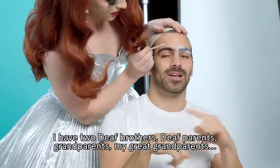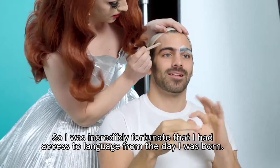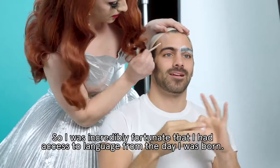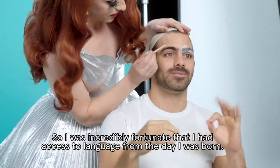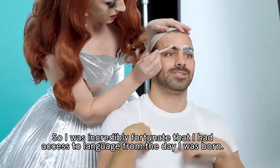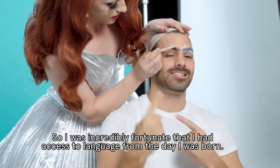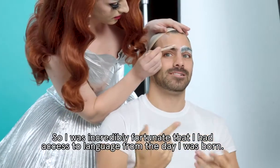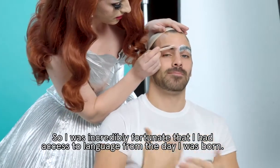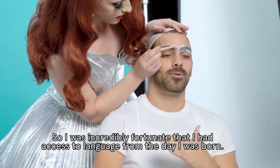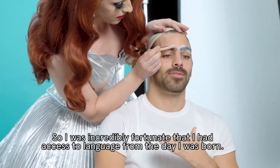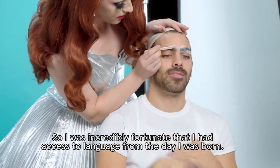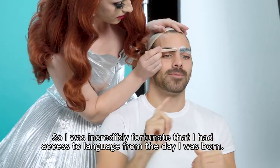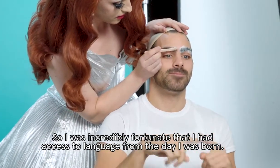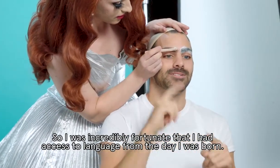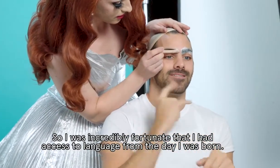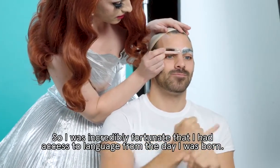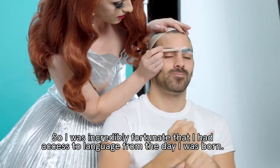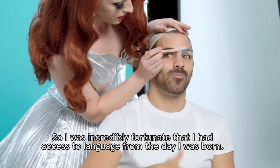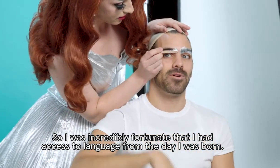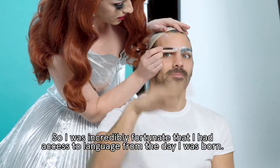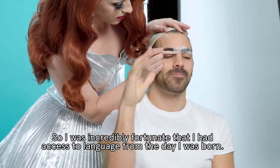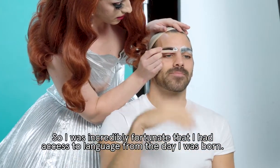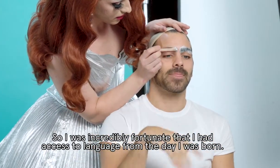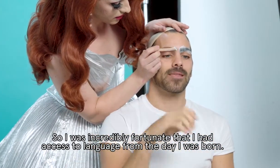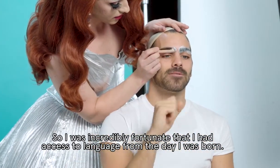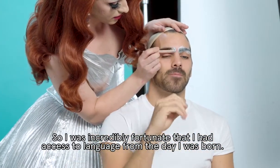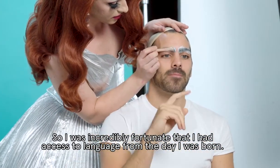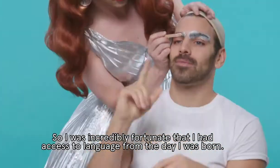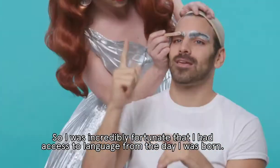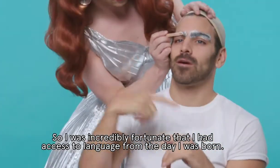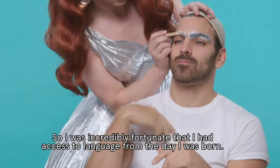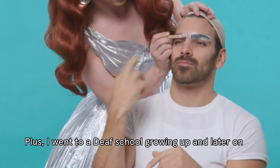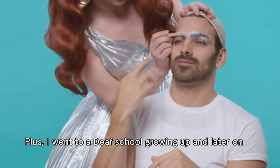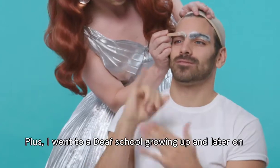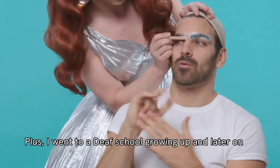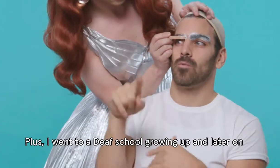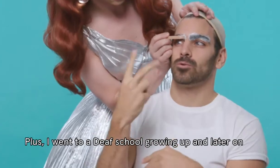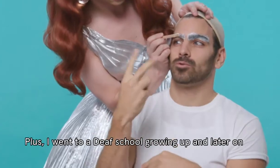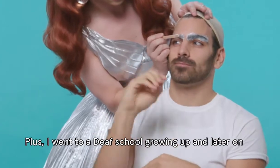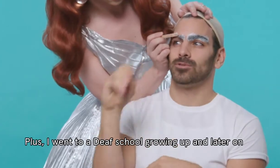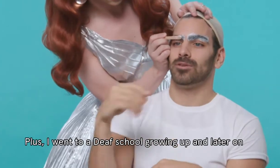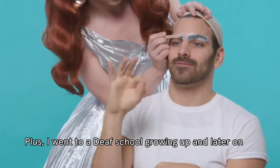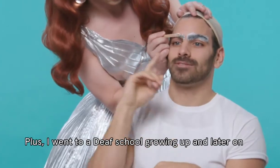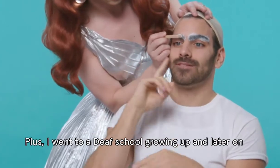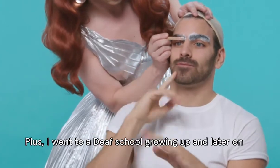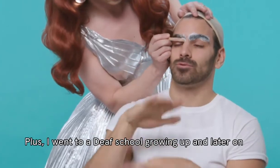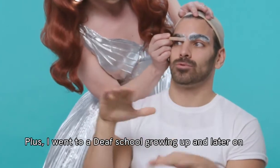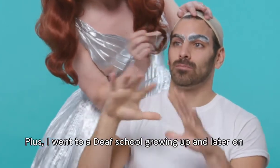I was incredibly fortunate that I had, you know, access to language from the day I was born. Plus I went to a deaf school growing up. And later